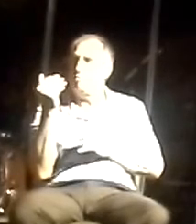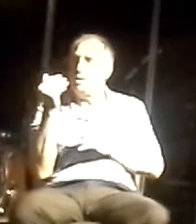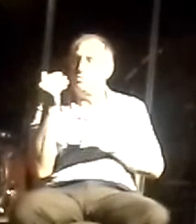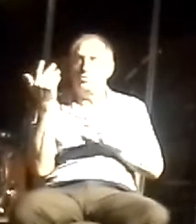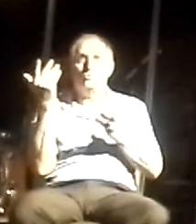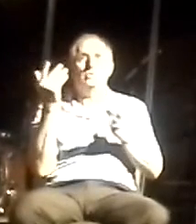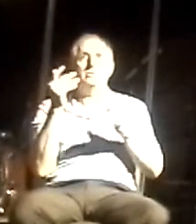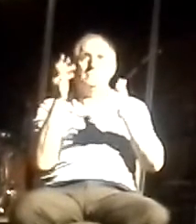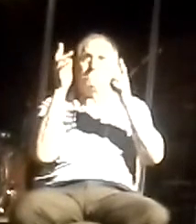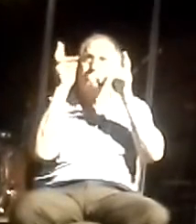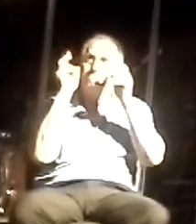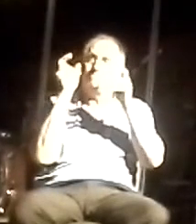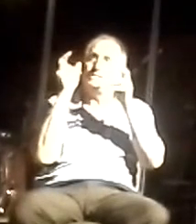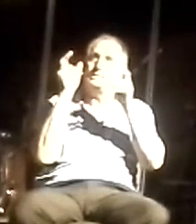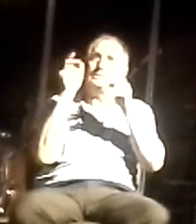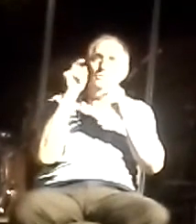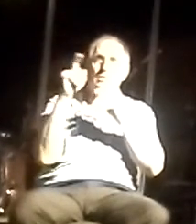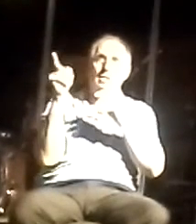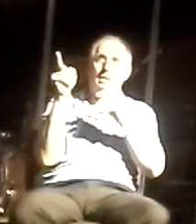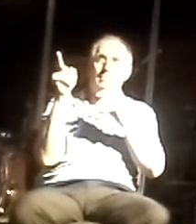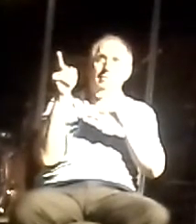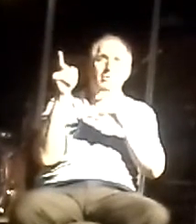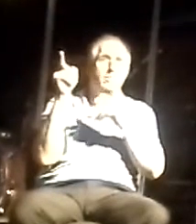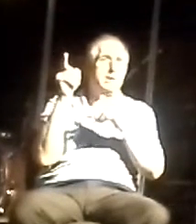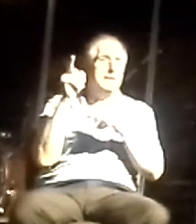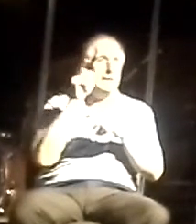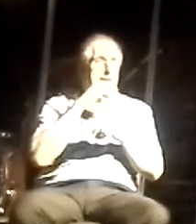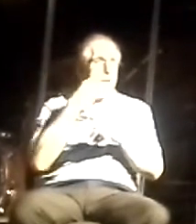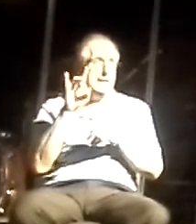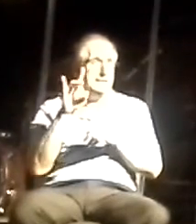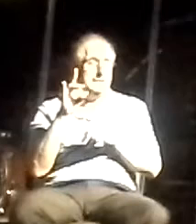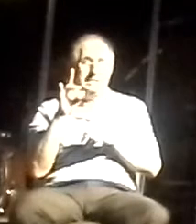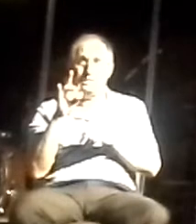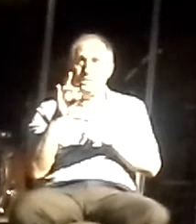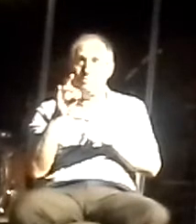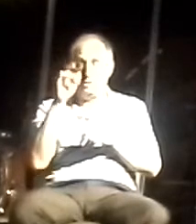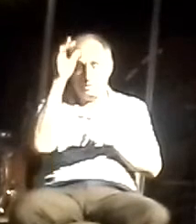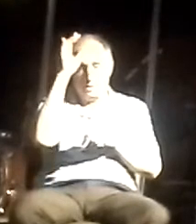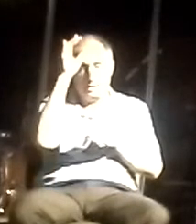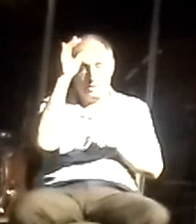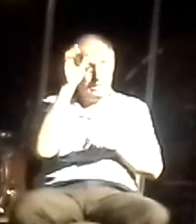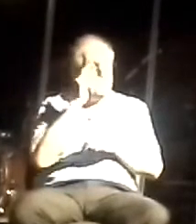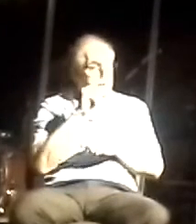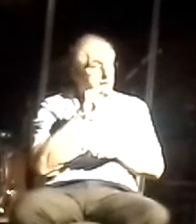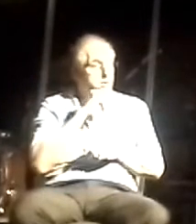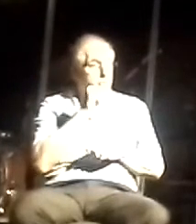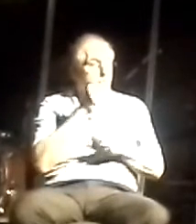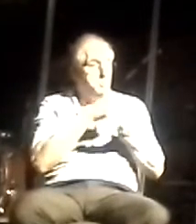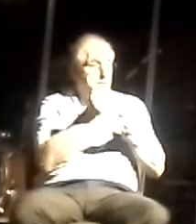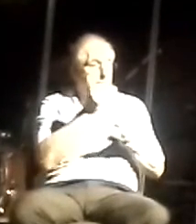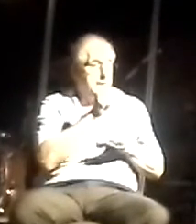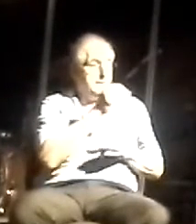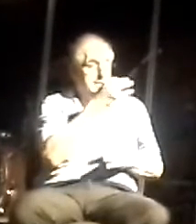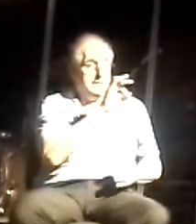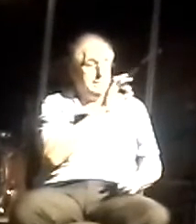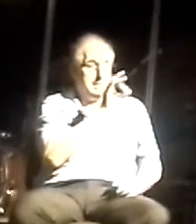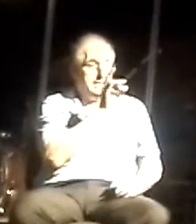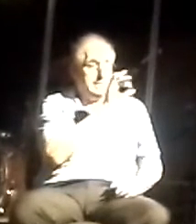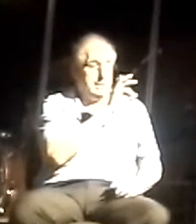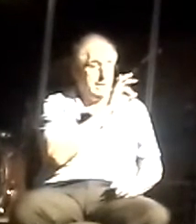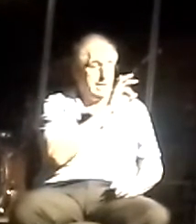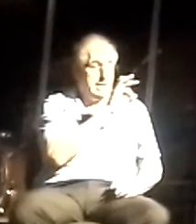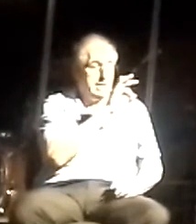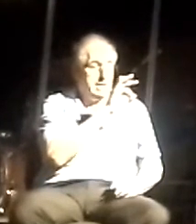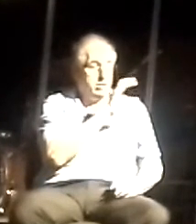just would have listened to them, even when I was 18. My father said, Dan, don't buy the 1989